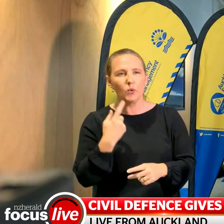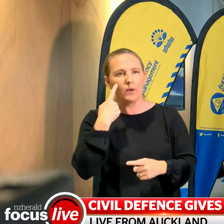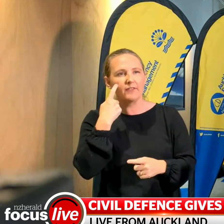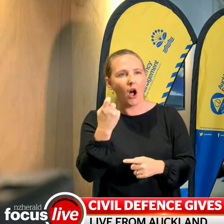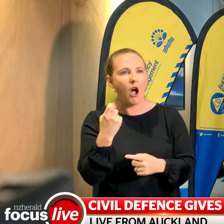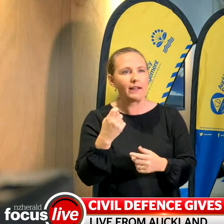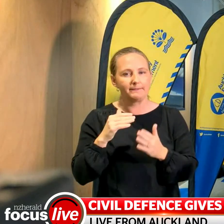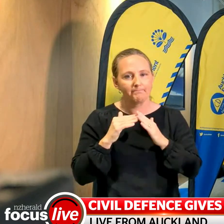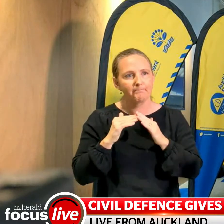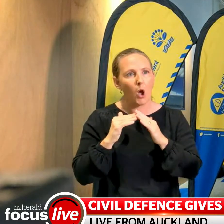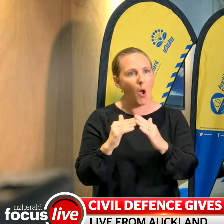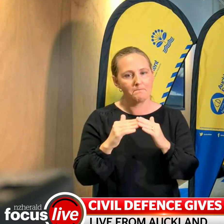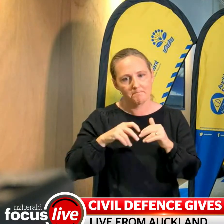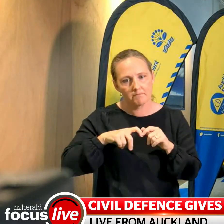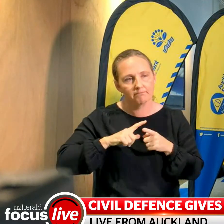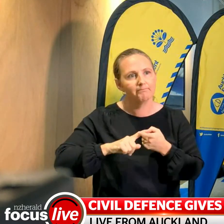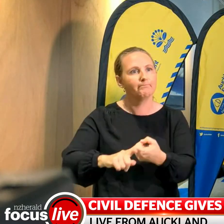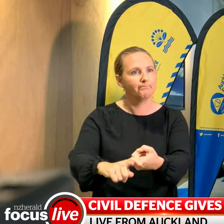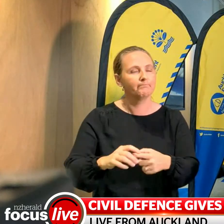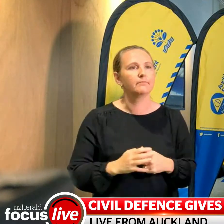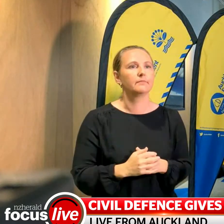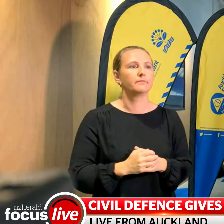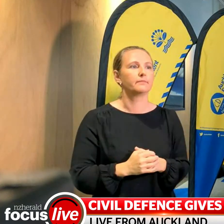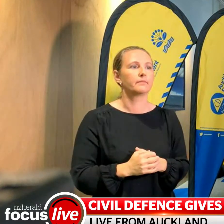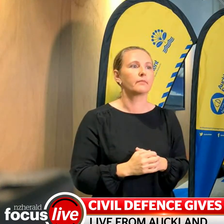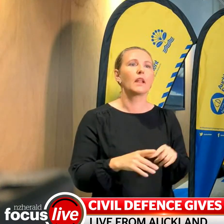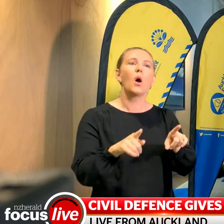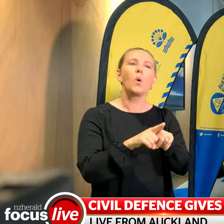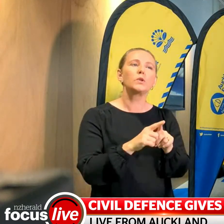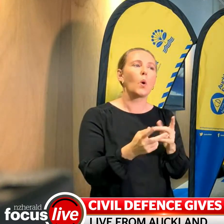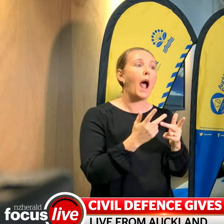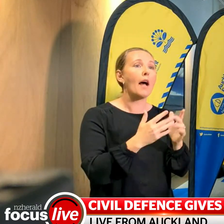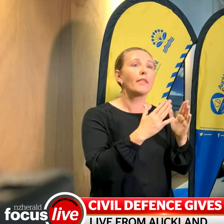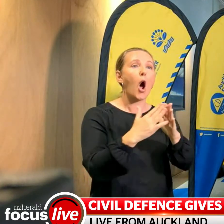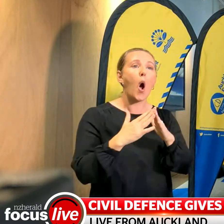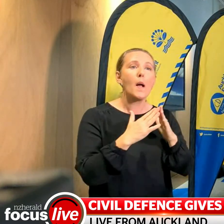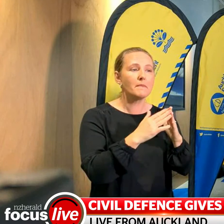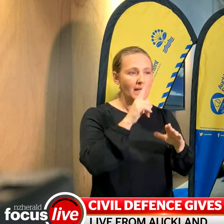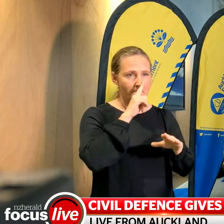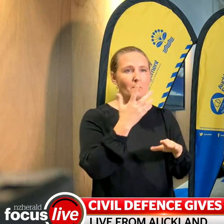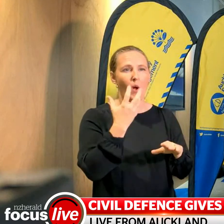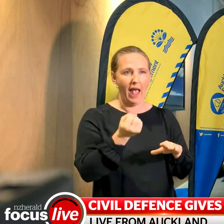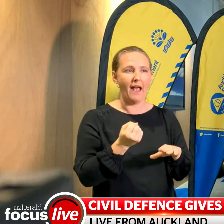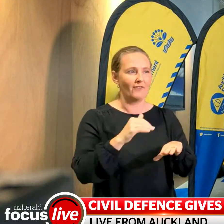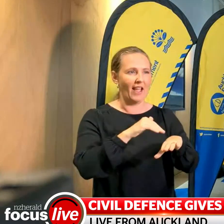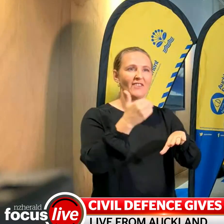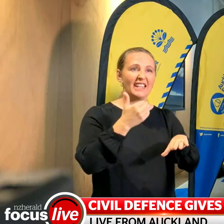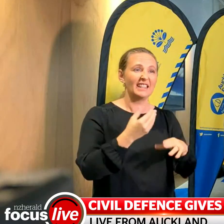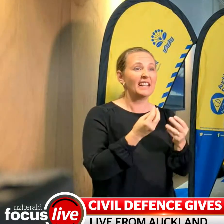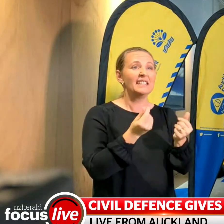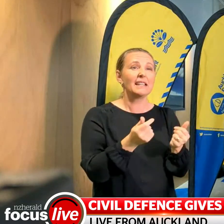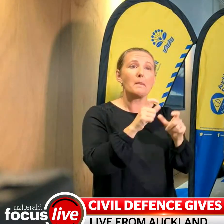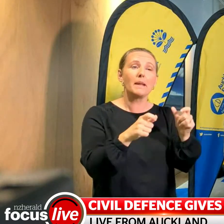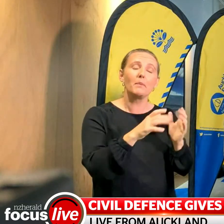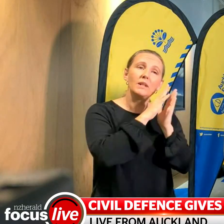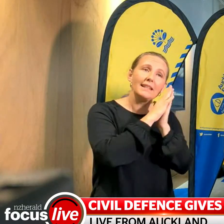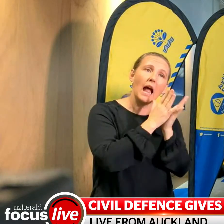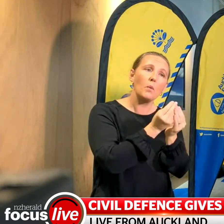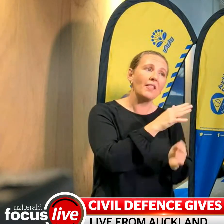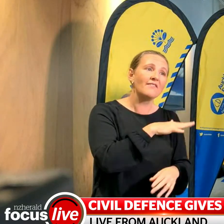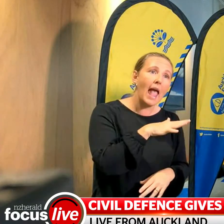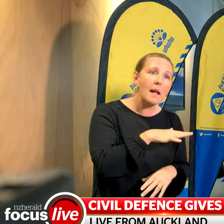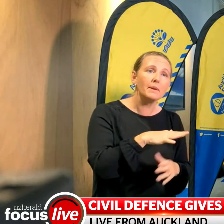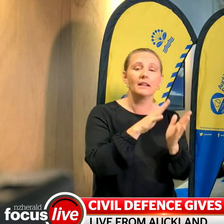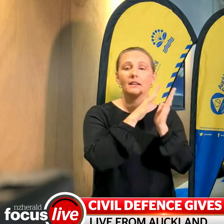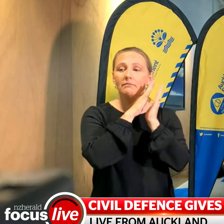there are many others of people that have been affected, households, families that have been affected by this event. Some will be staying with family and friends at the moment,